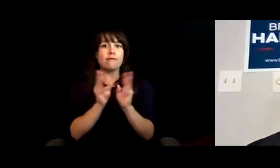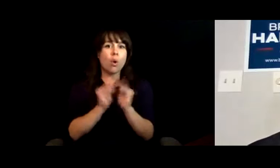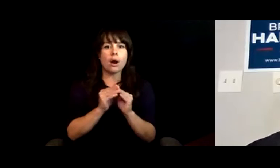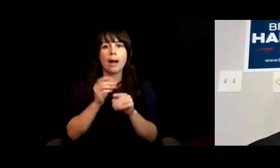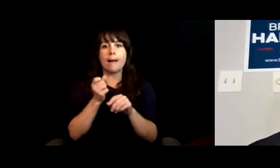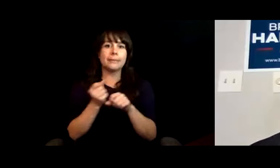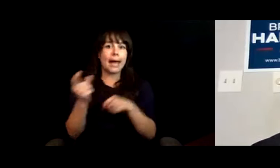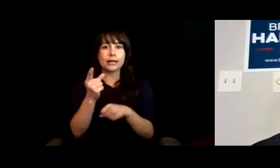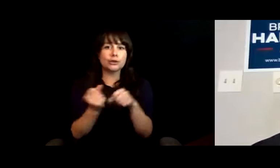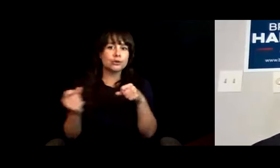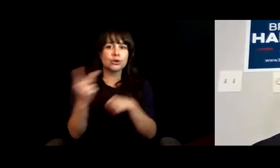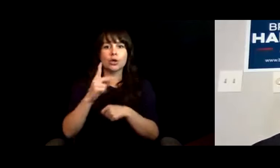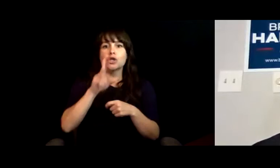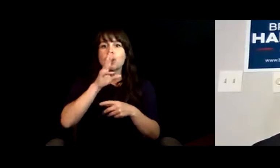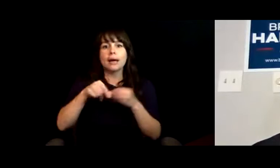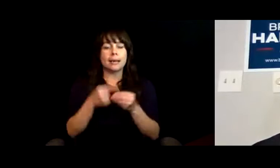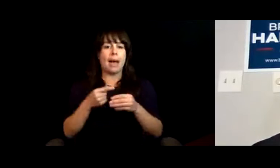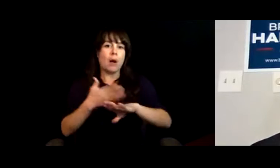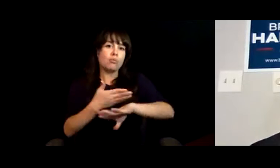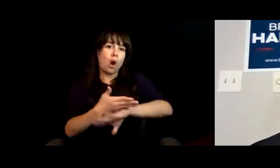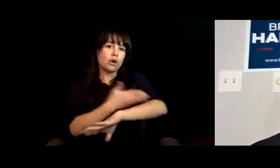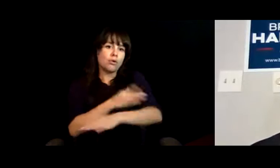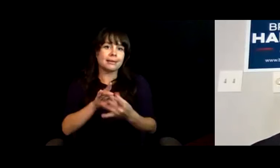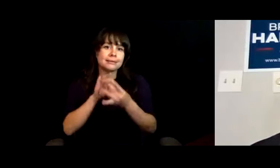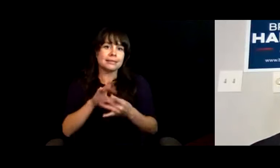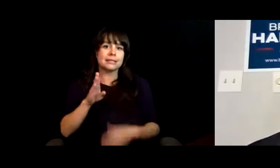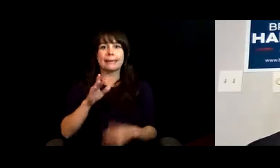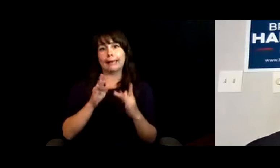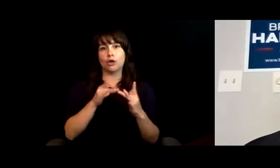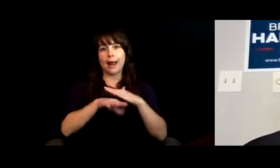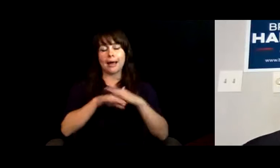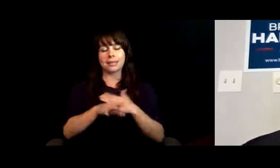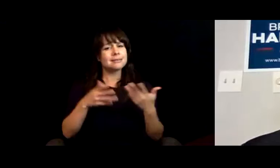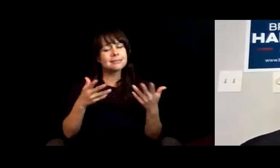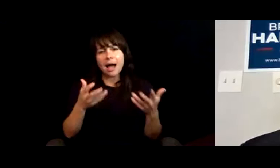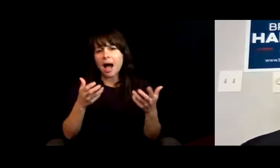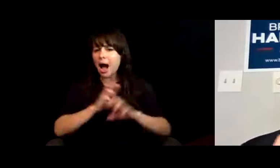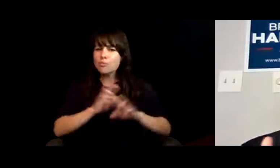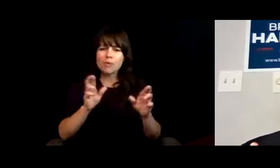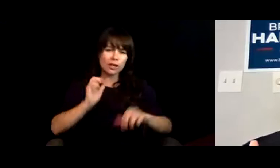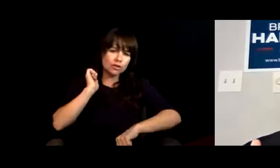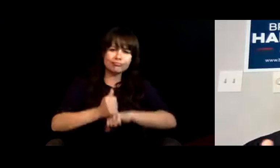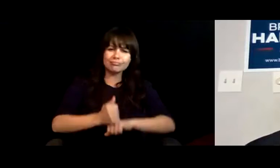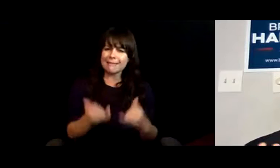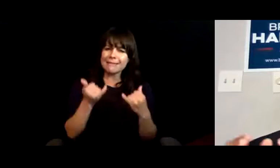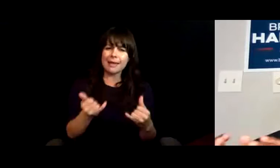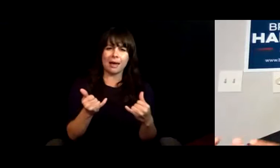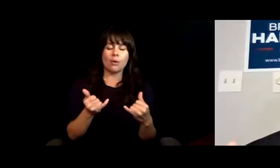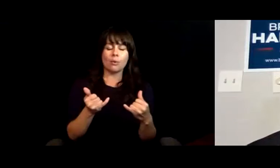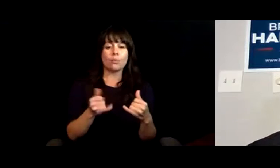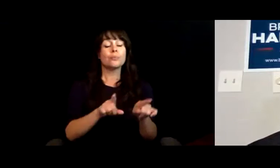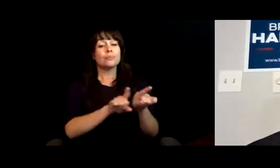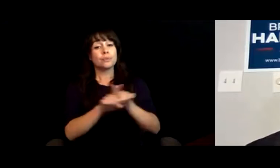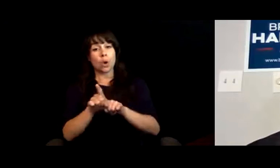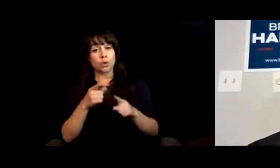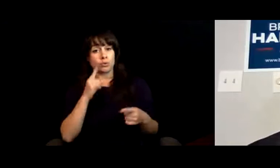about what progress can we make for broadband or internet access. And to the point, I think